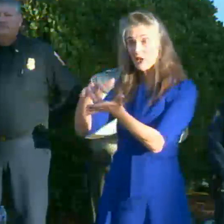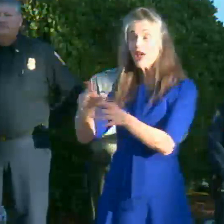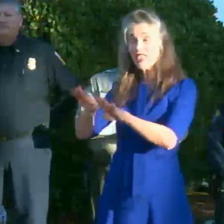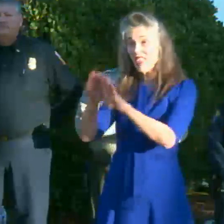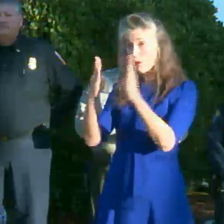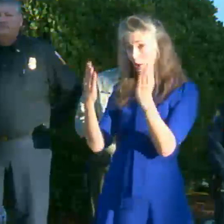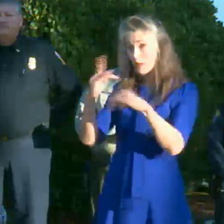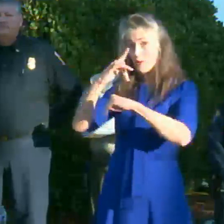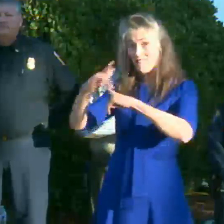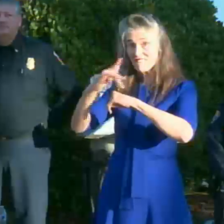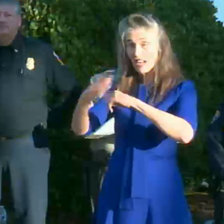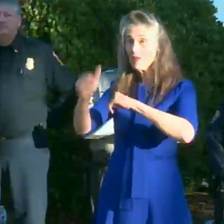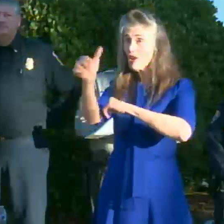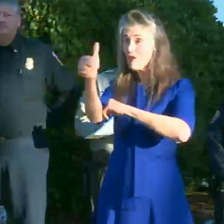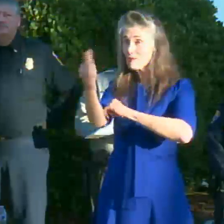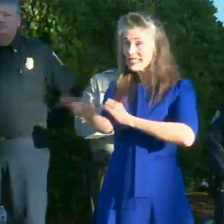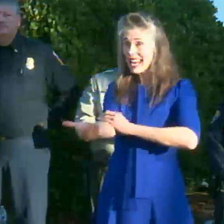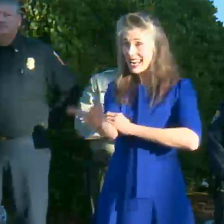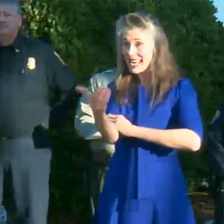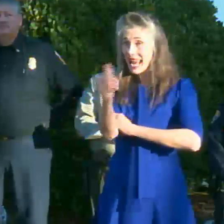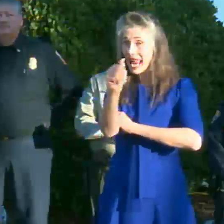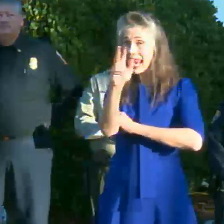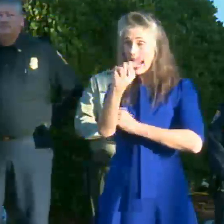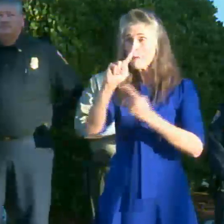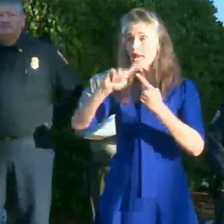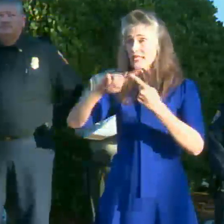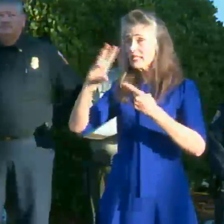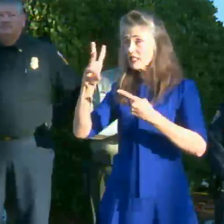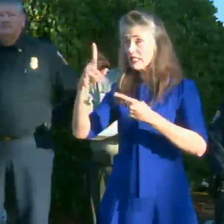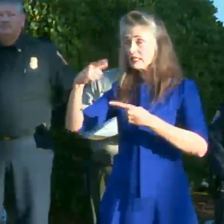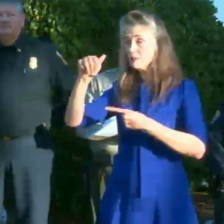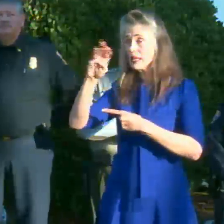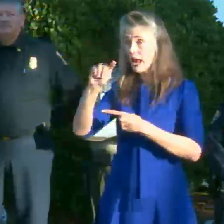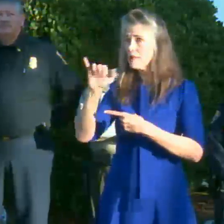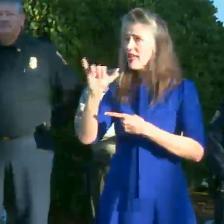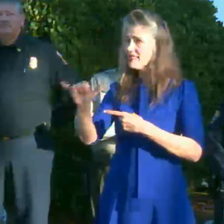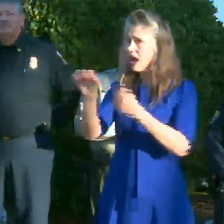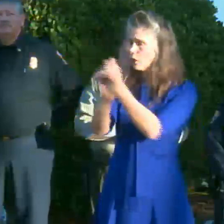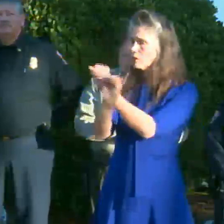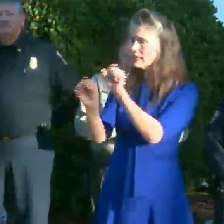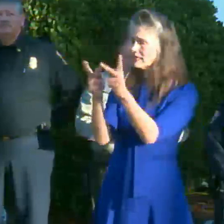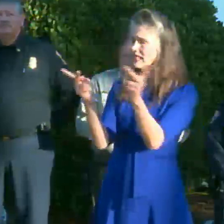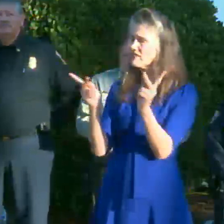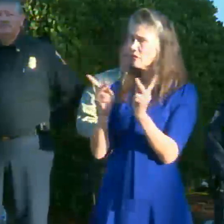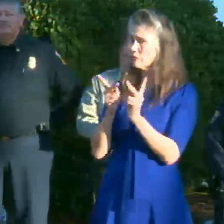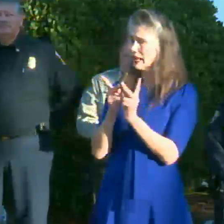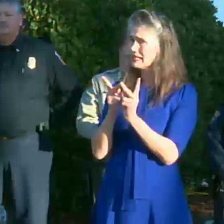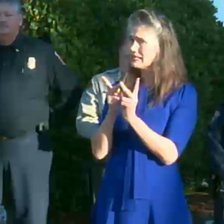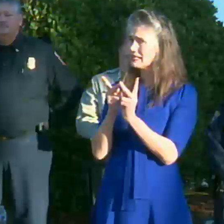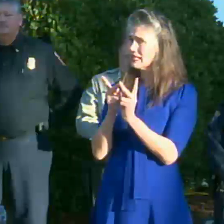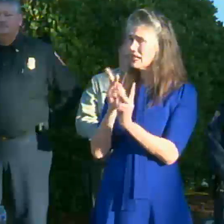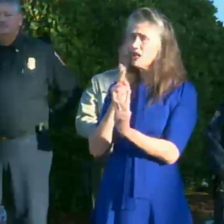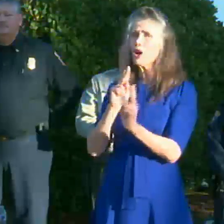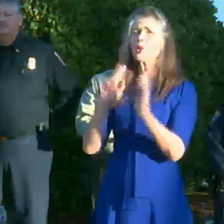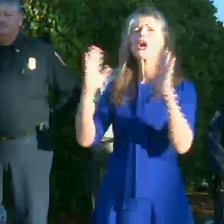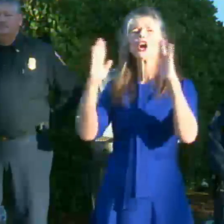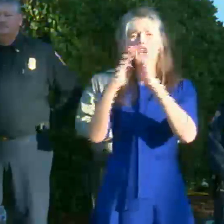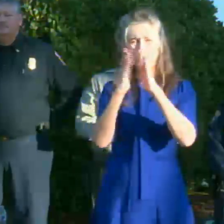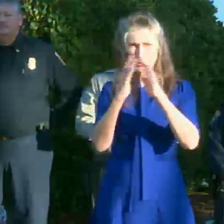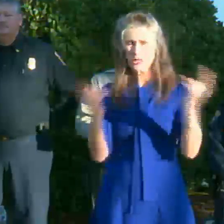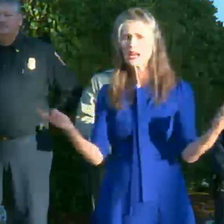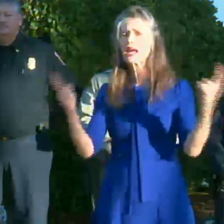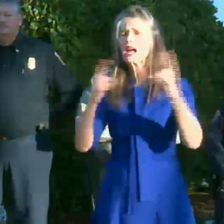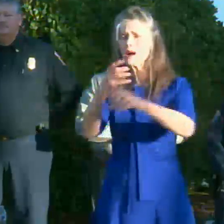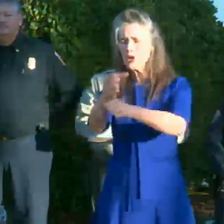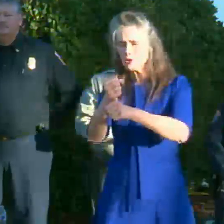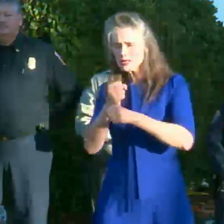10 a.m. until 6 p.m. and serve as a safe space where community can come to